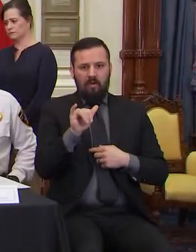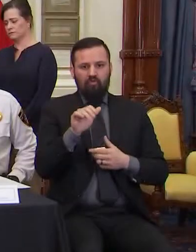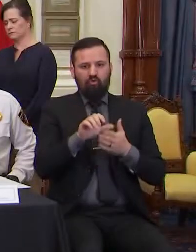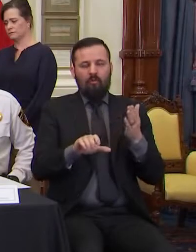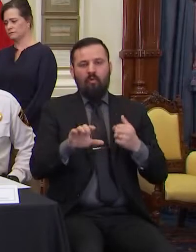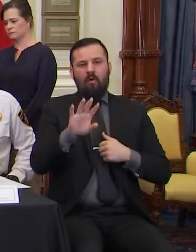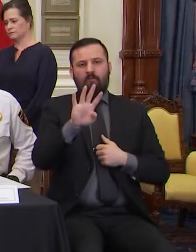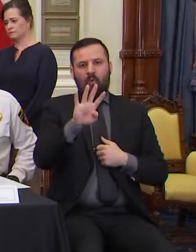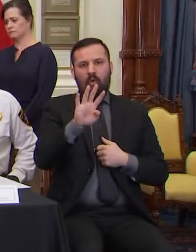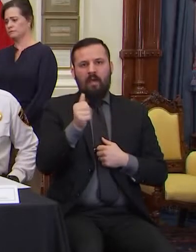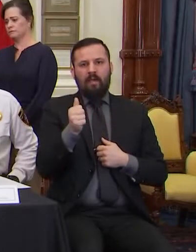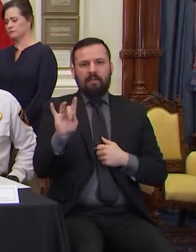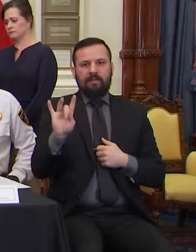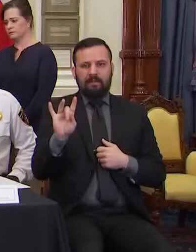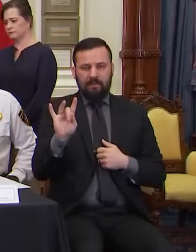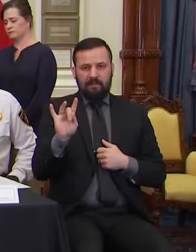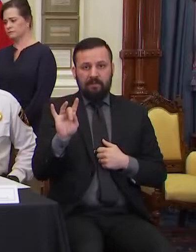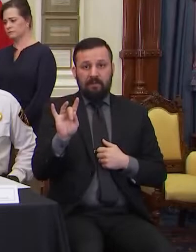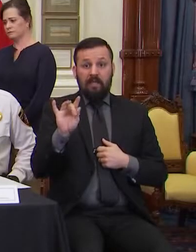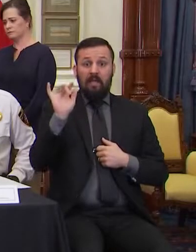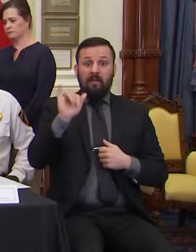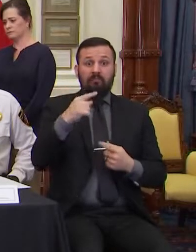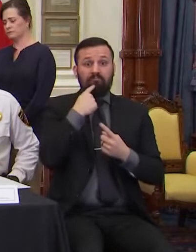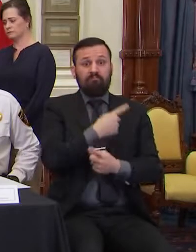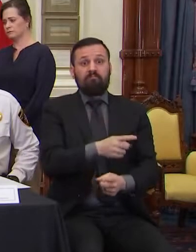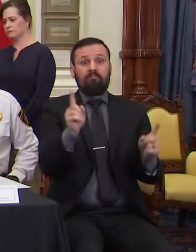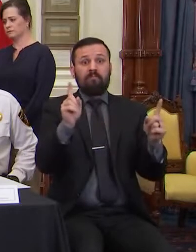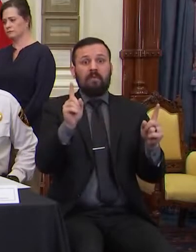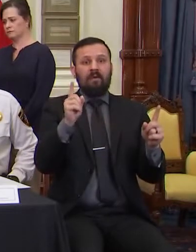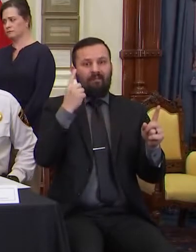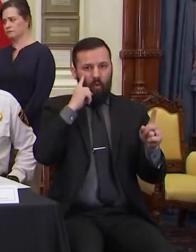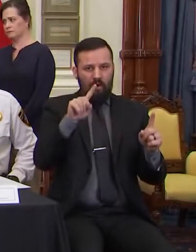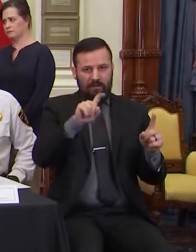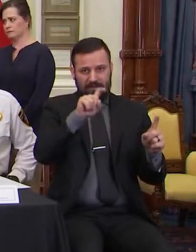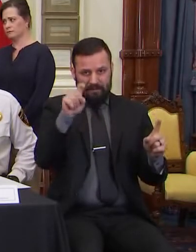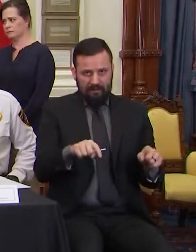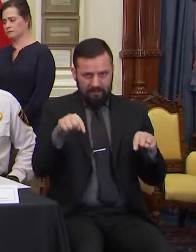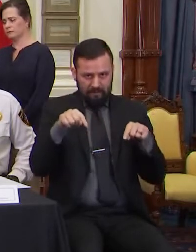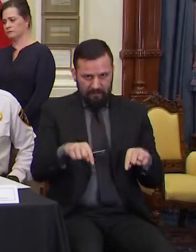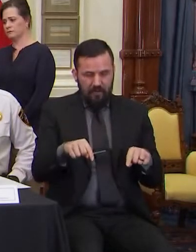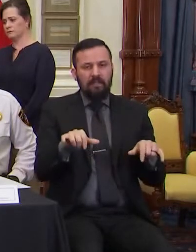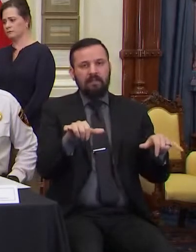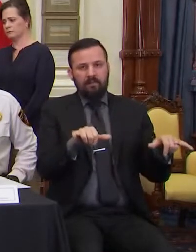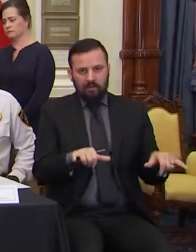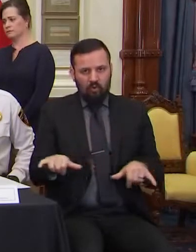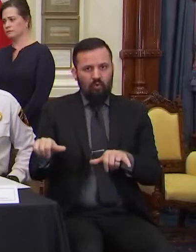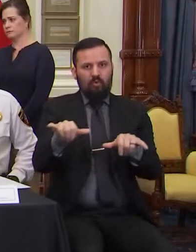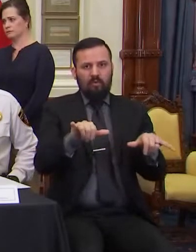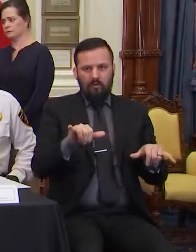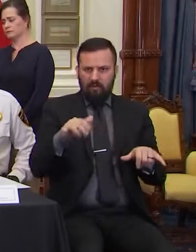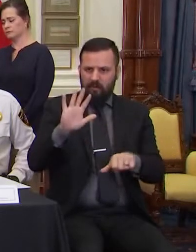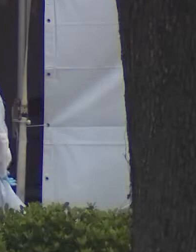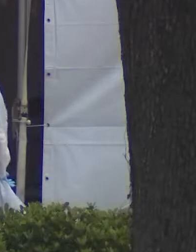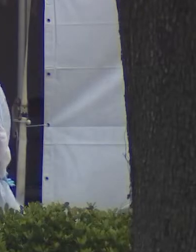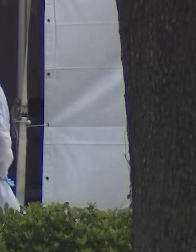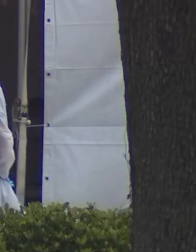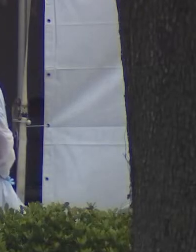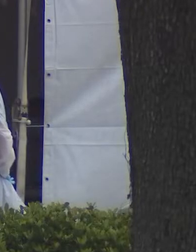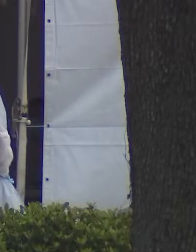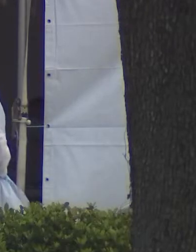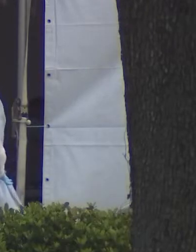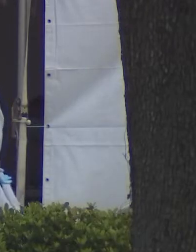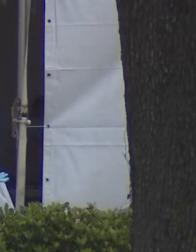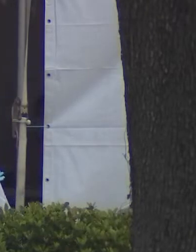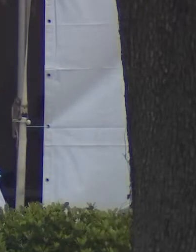And Austin Public Health says there's proof of community spread, meaning they're not all travel related. Statewide, Governor Abbott says that there